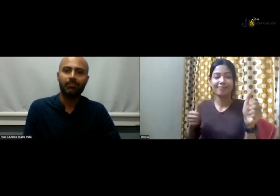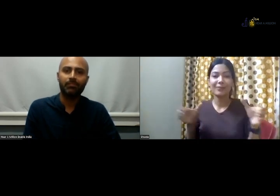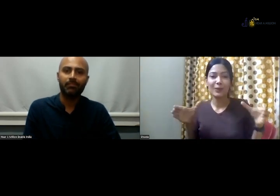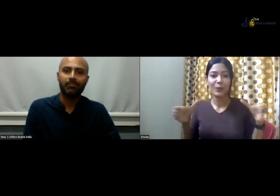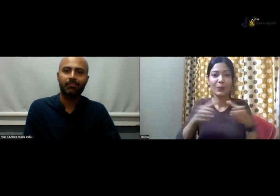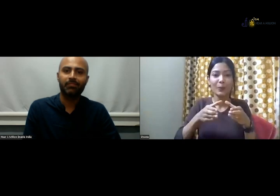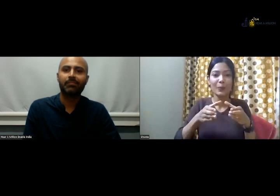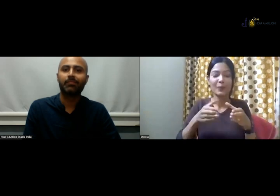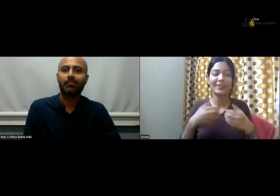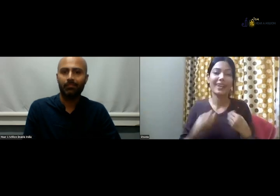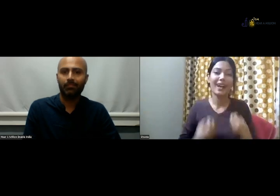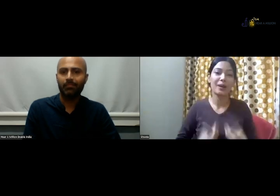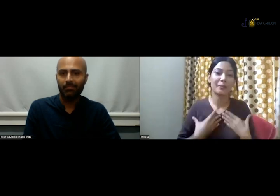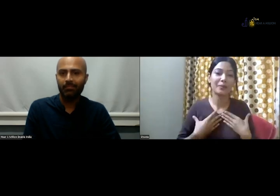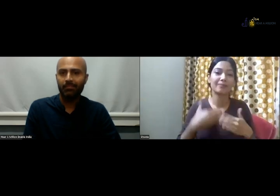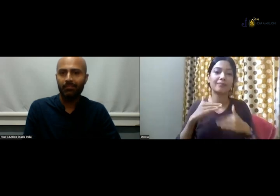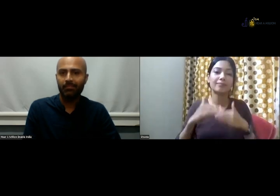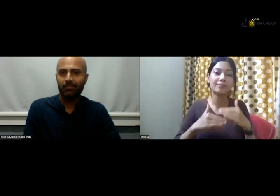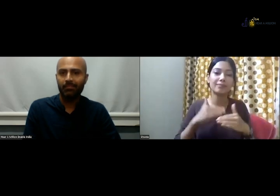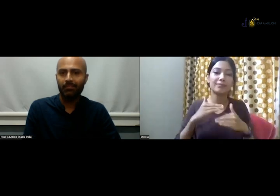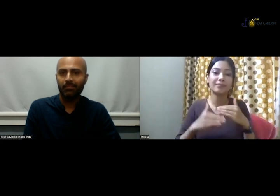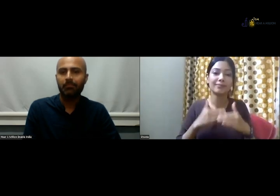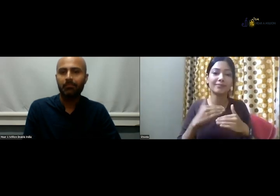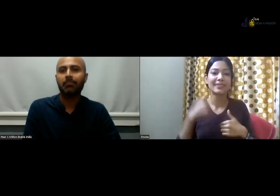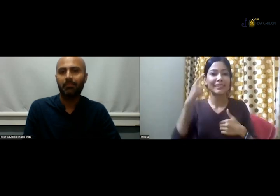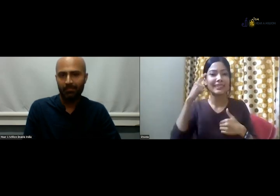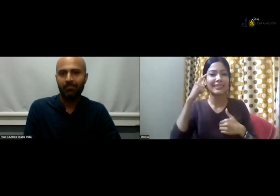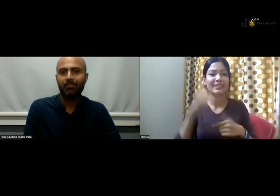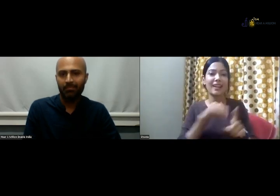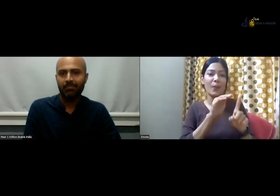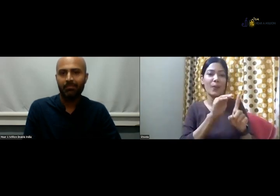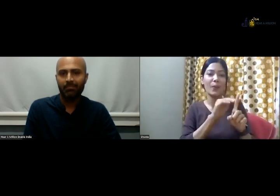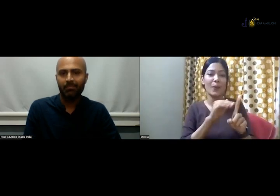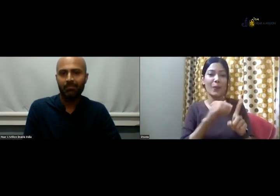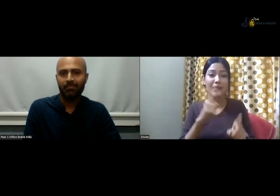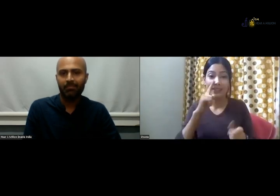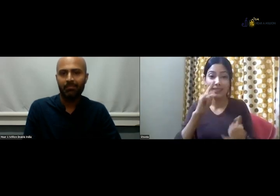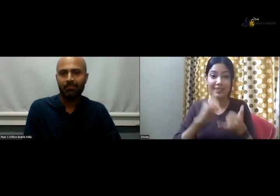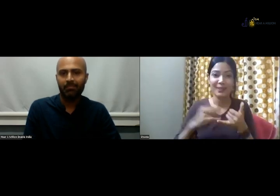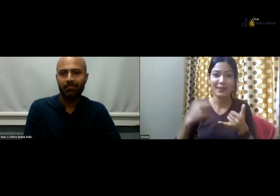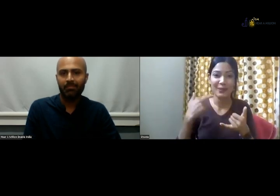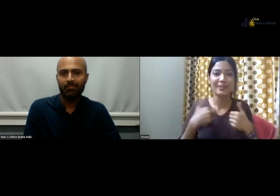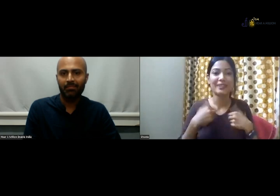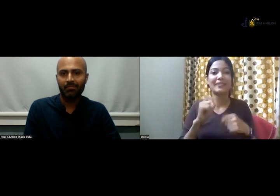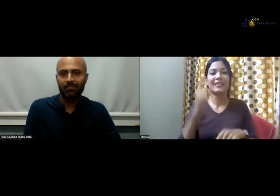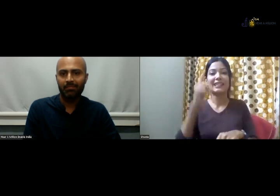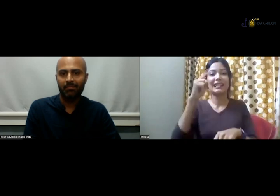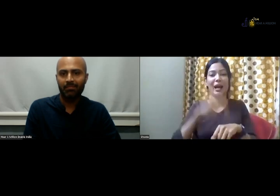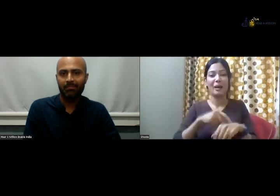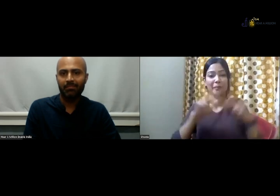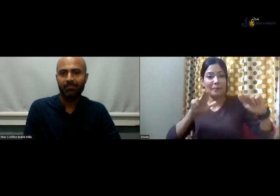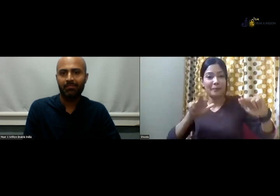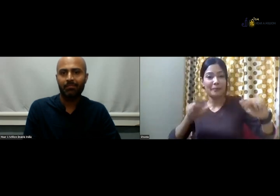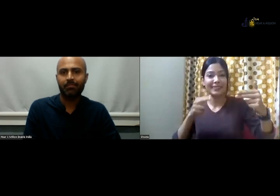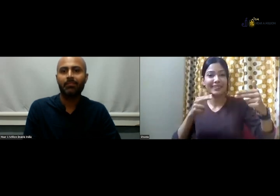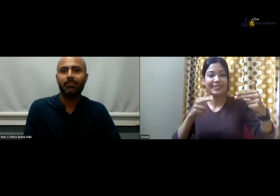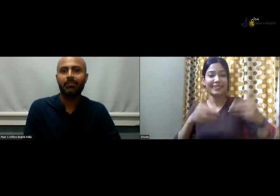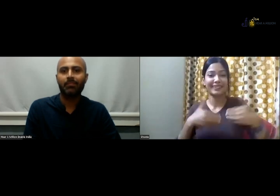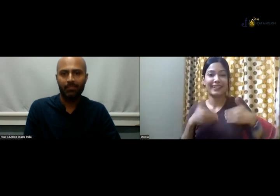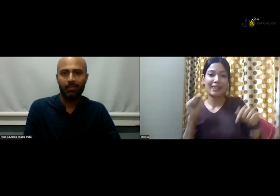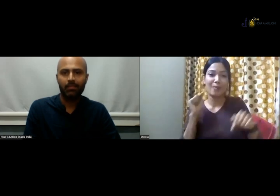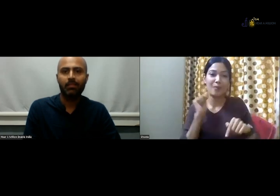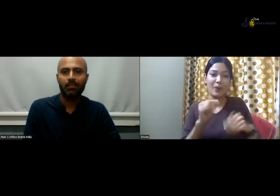India. After that, there will be more deaf people, who will be deaf lawyer in India after her.